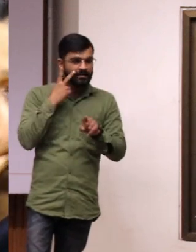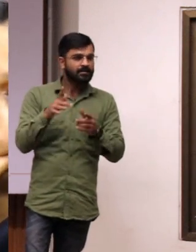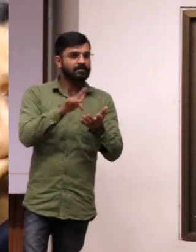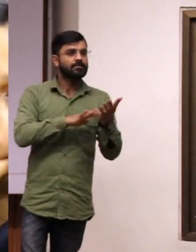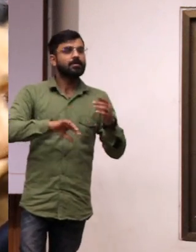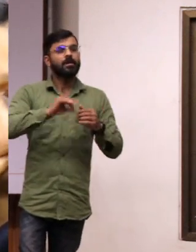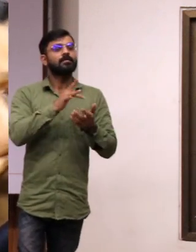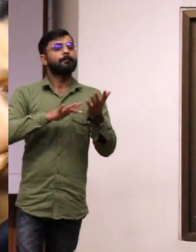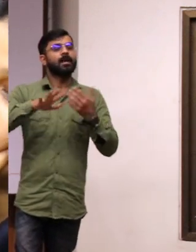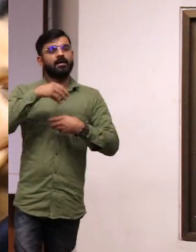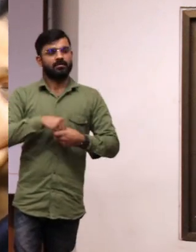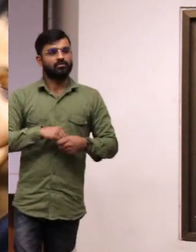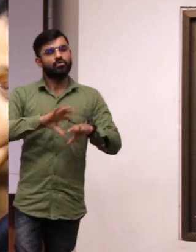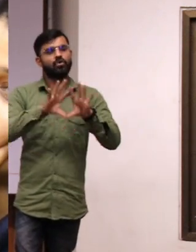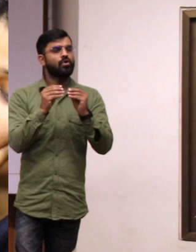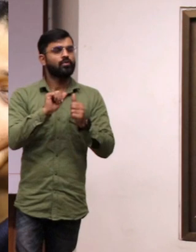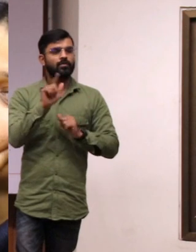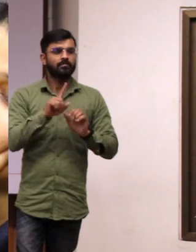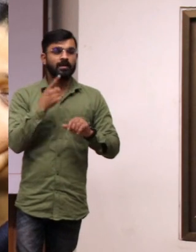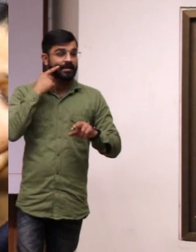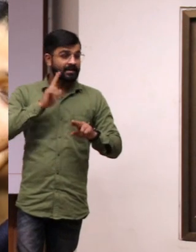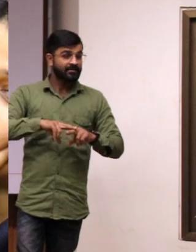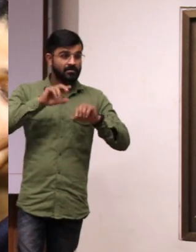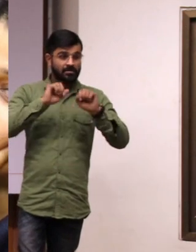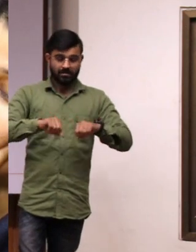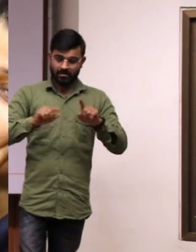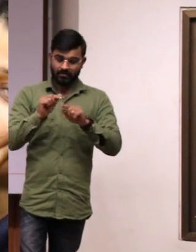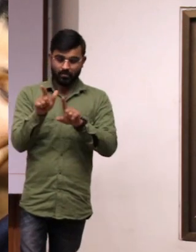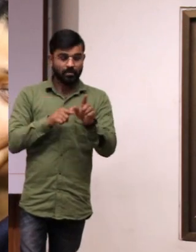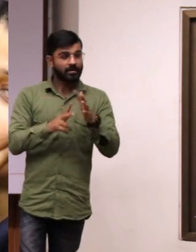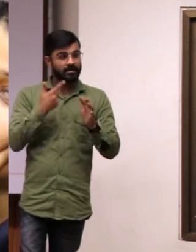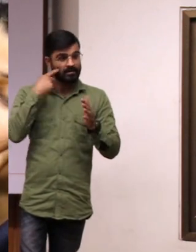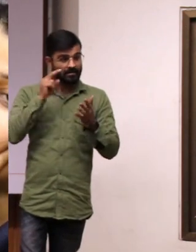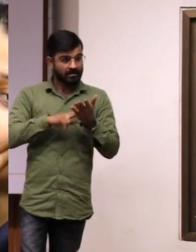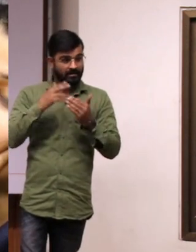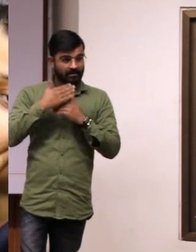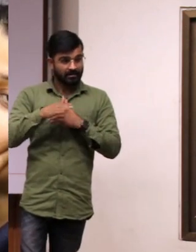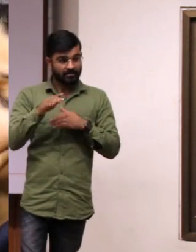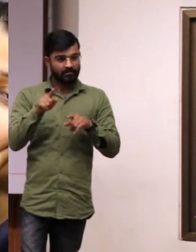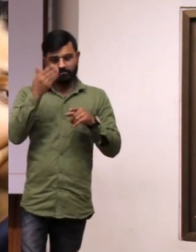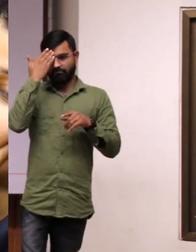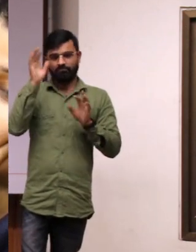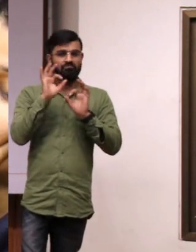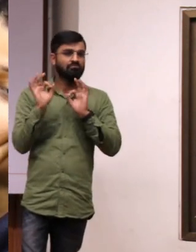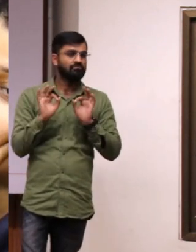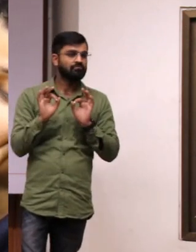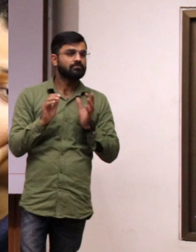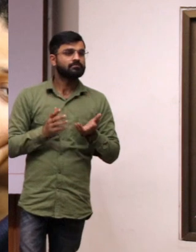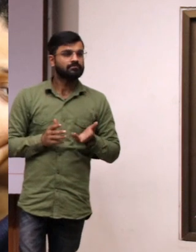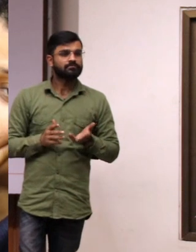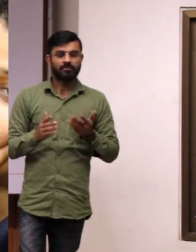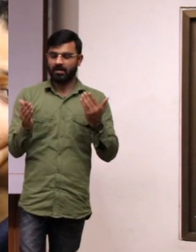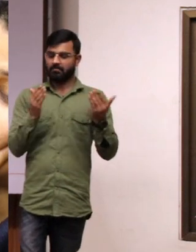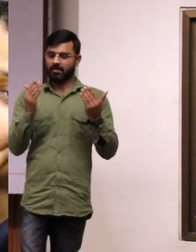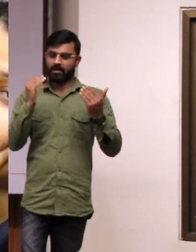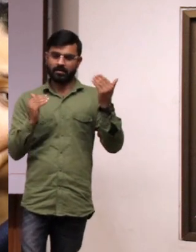to some other areas? Not all, but yes, if this pollination is going, then there is, like, I don't think there is a like